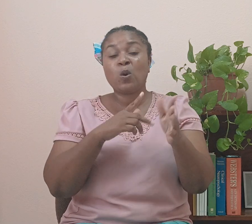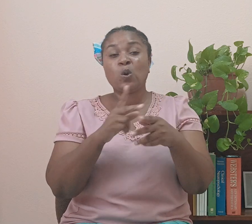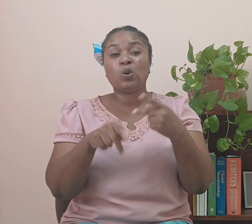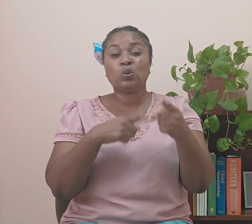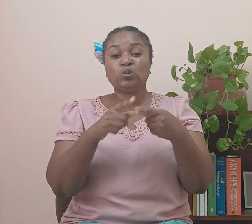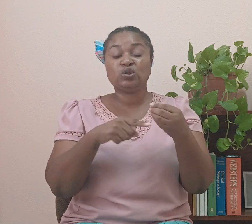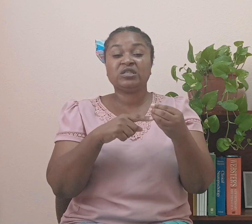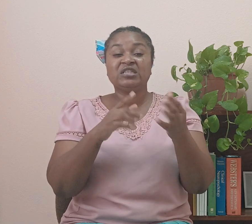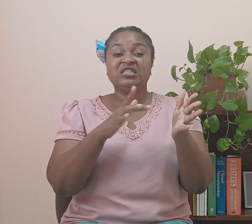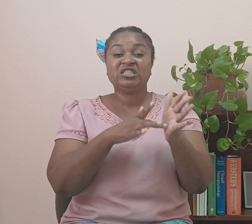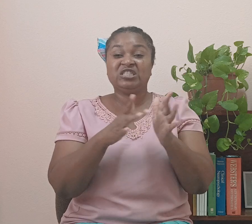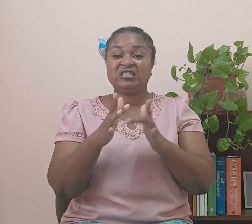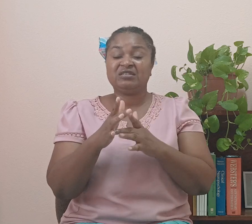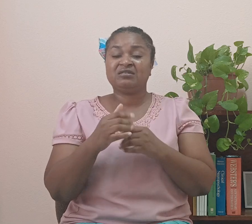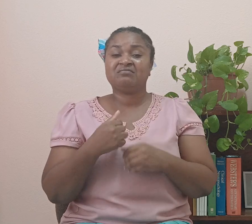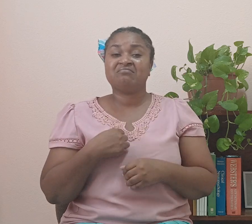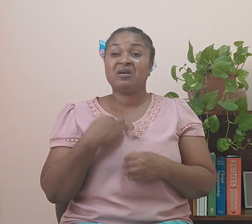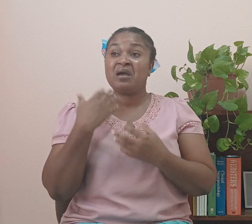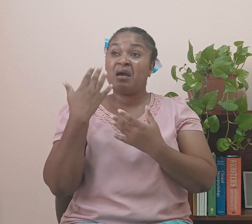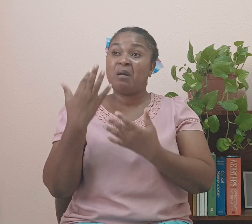I wait patiently for the Lord.